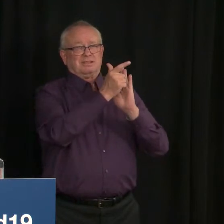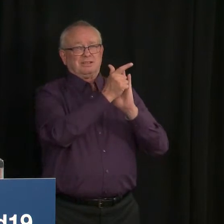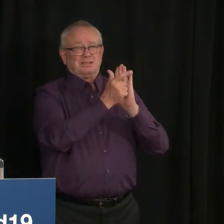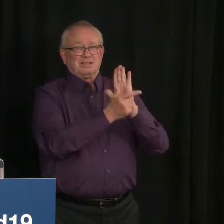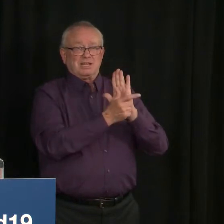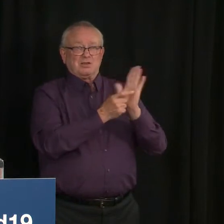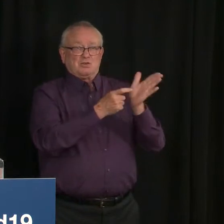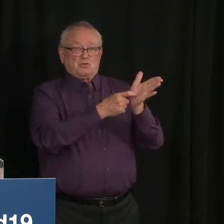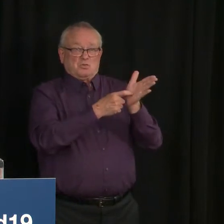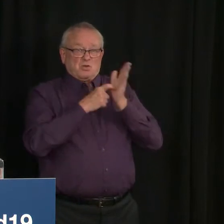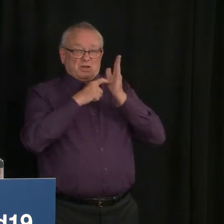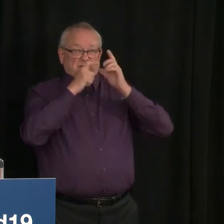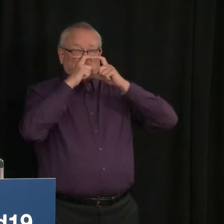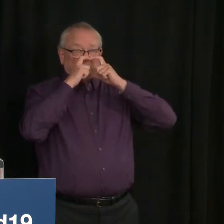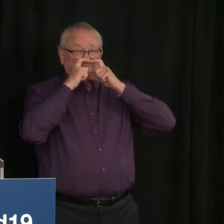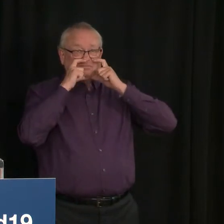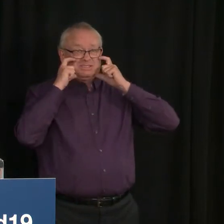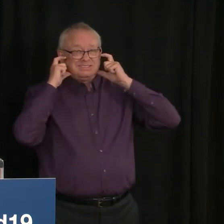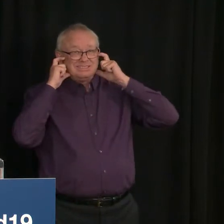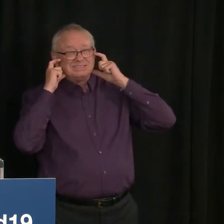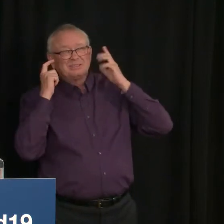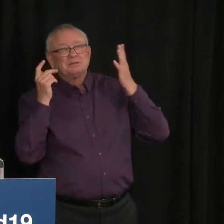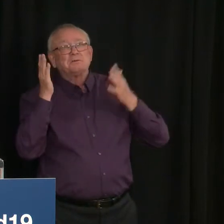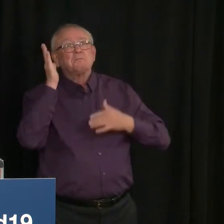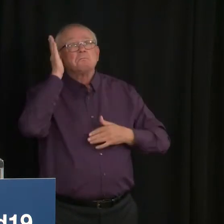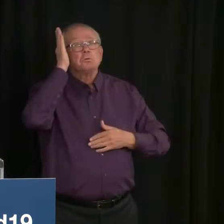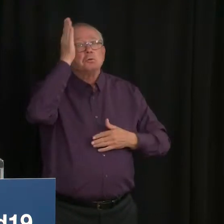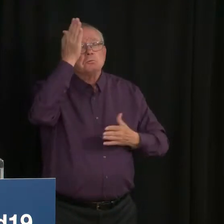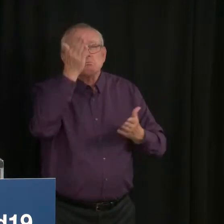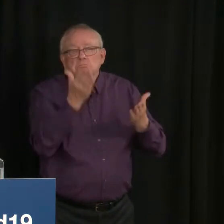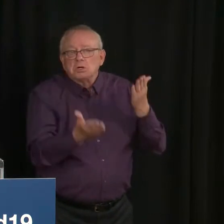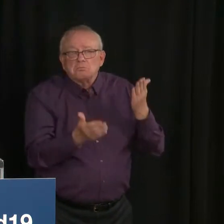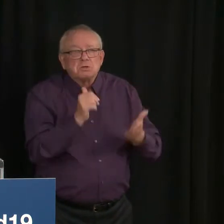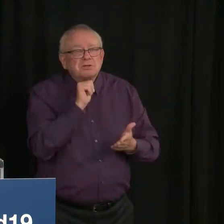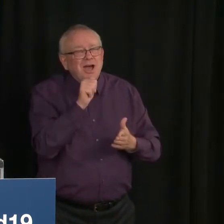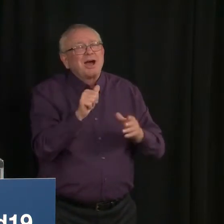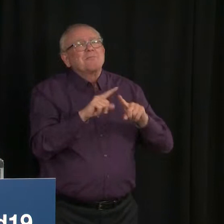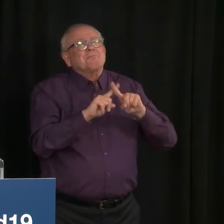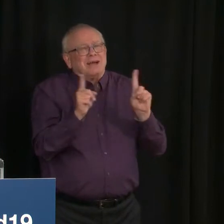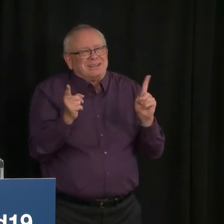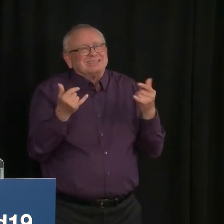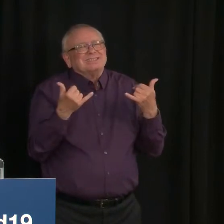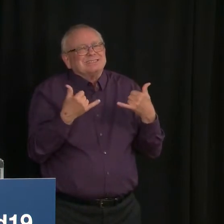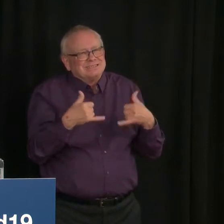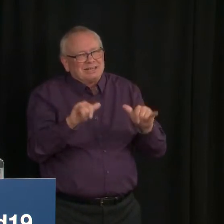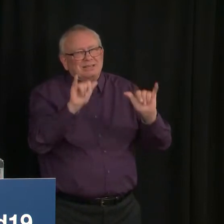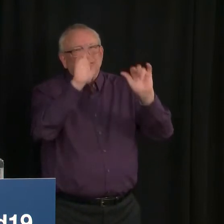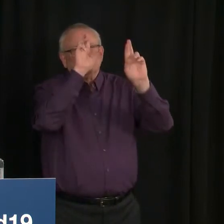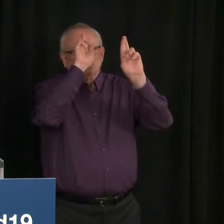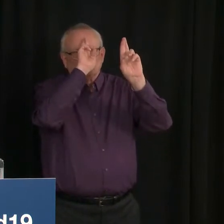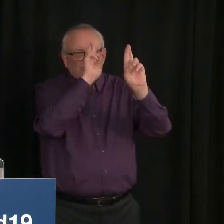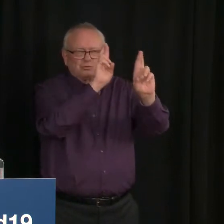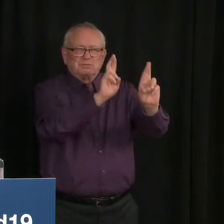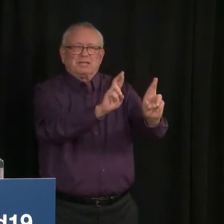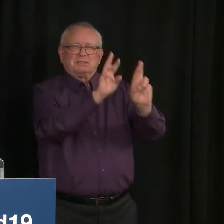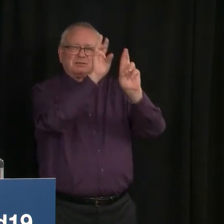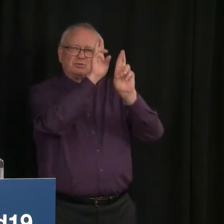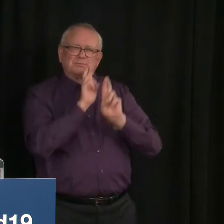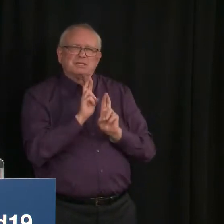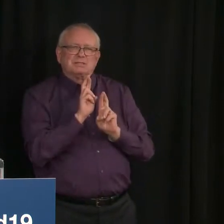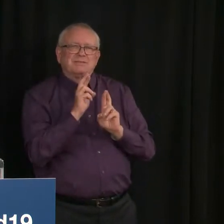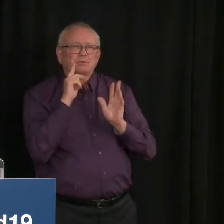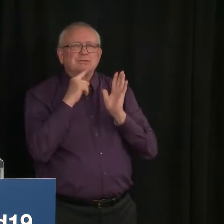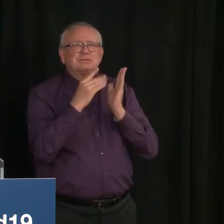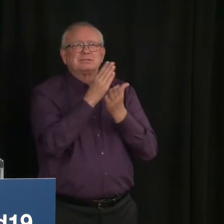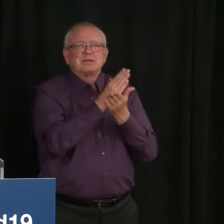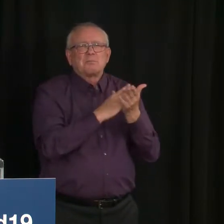to be courteous and respect each other's needs. And that could mean masking in certain settings, even if it's not